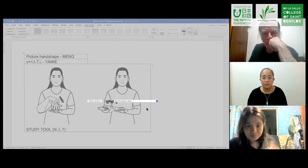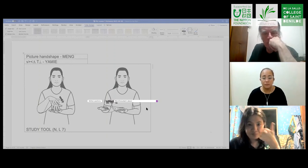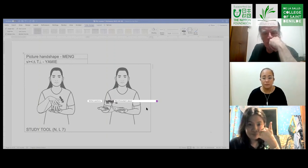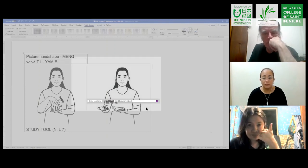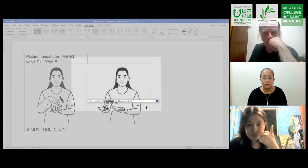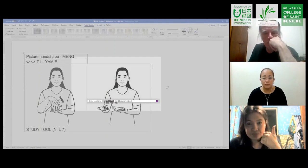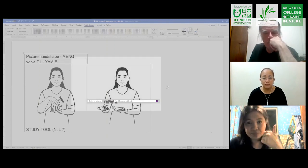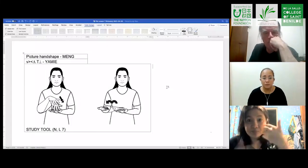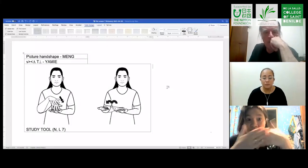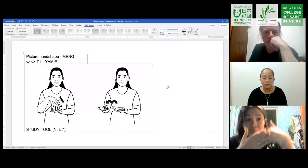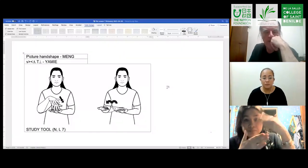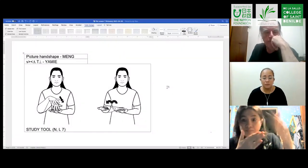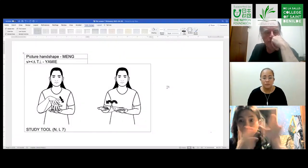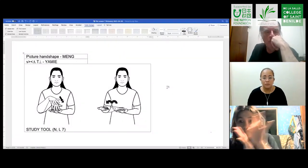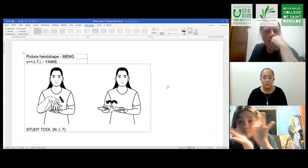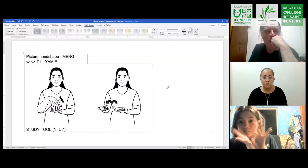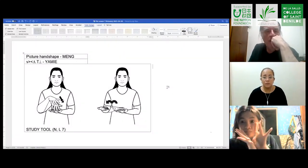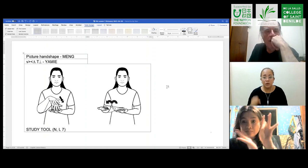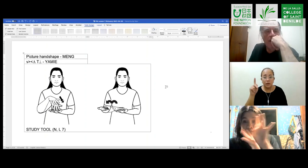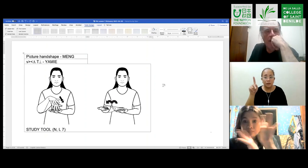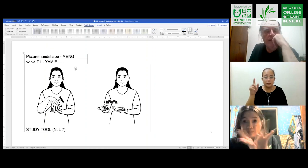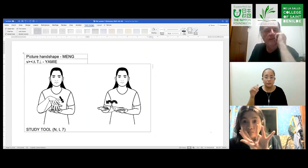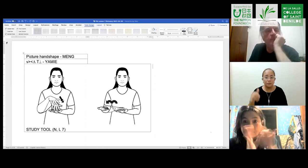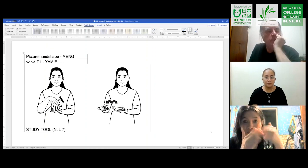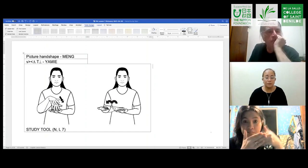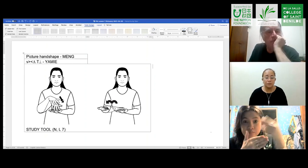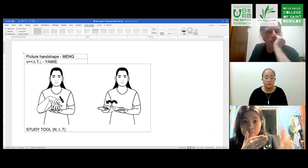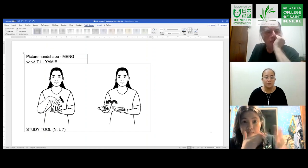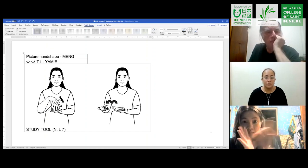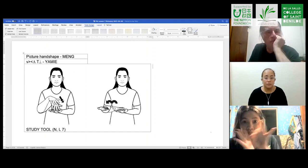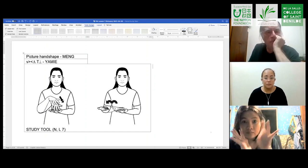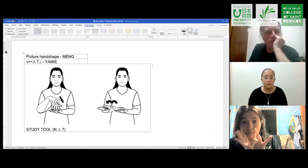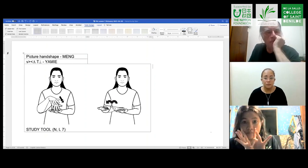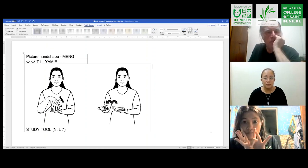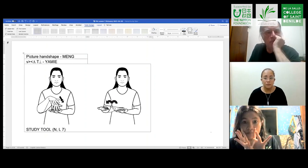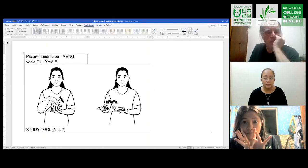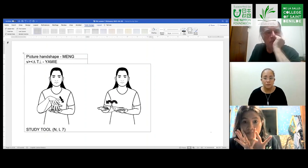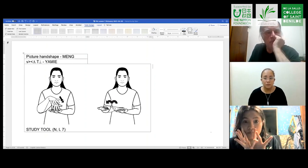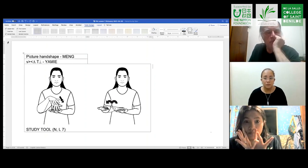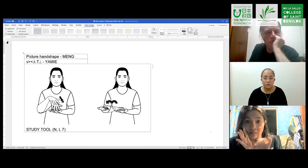Okay. Okay. So All right. next lesson eight. Lesson